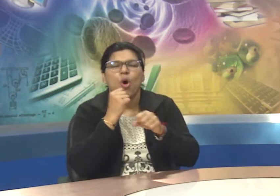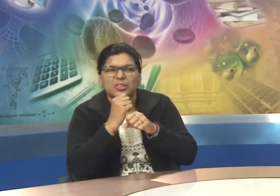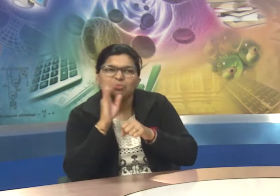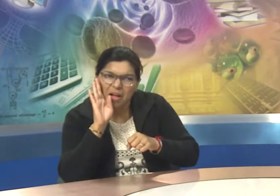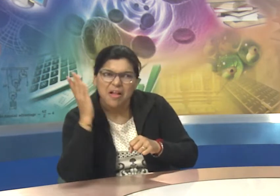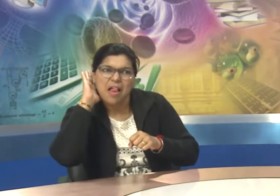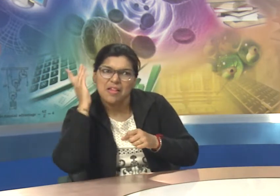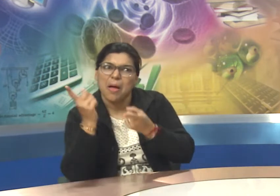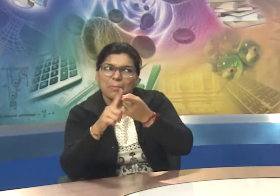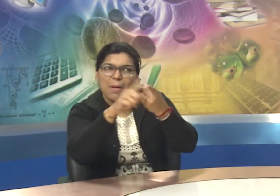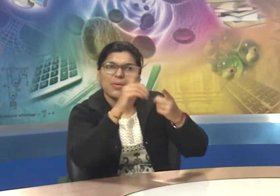gossip exchanged